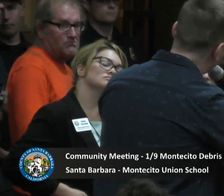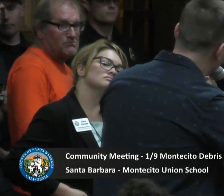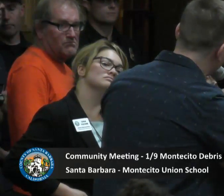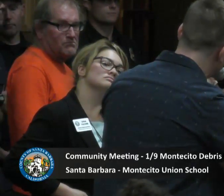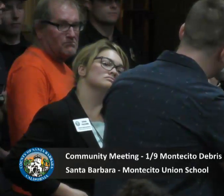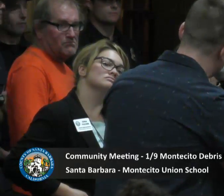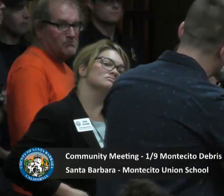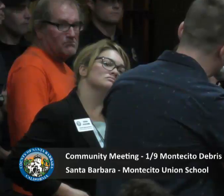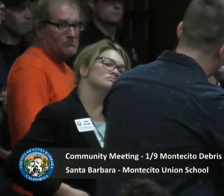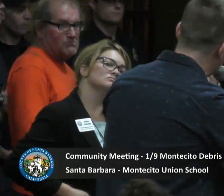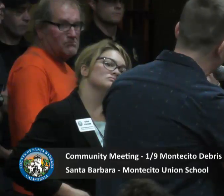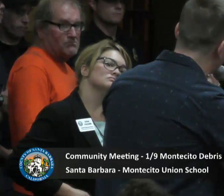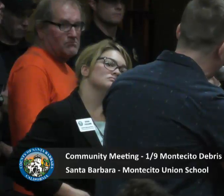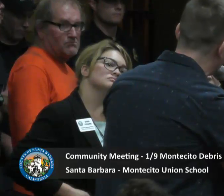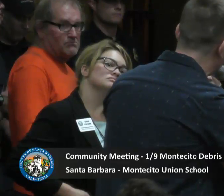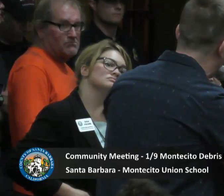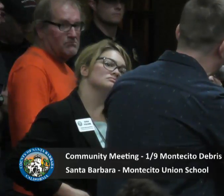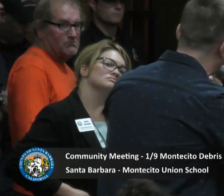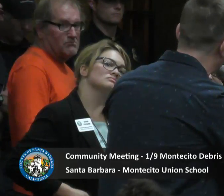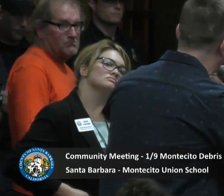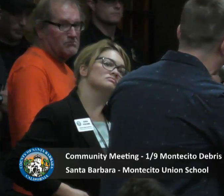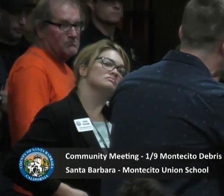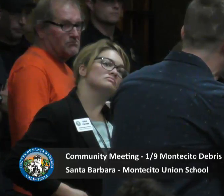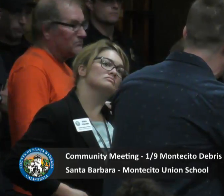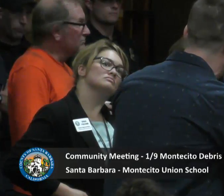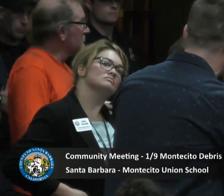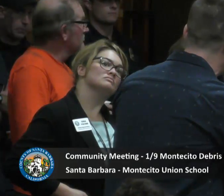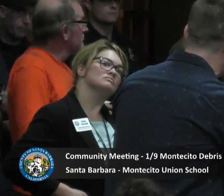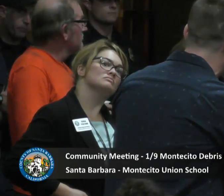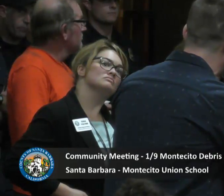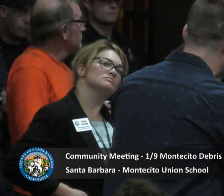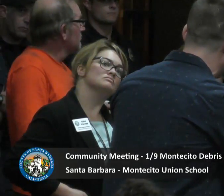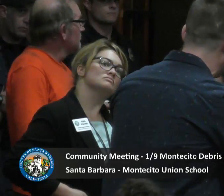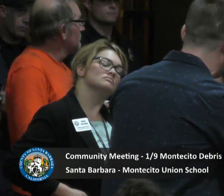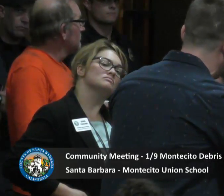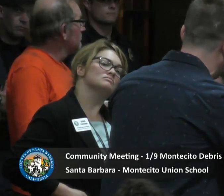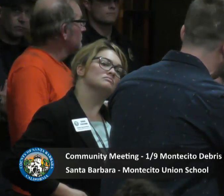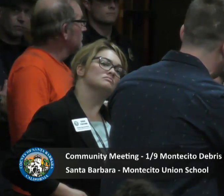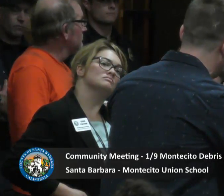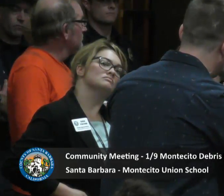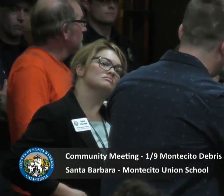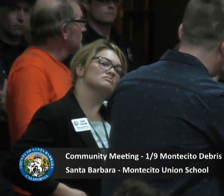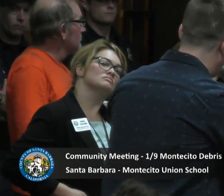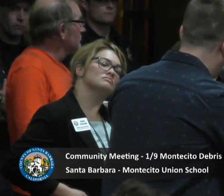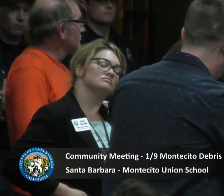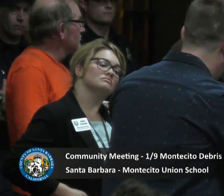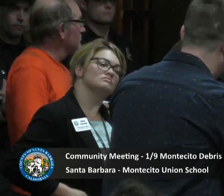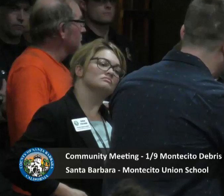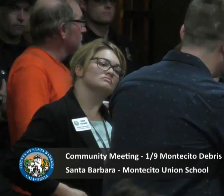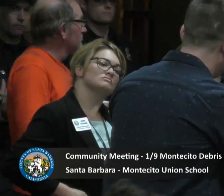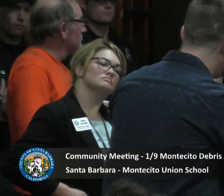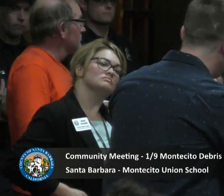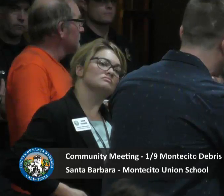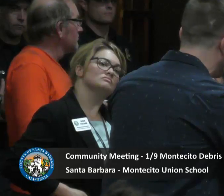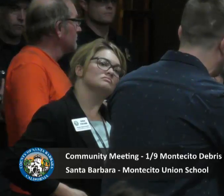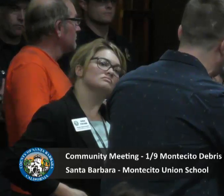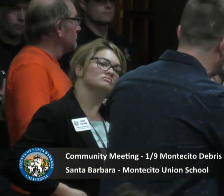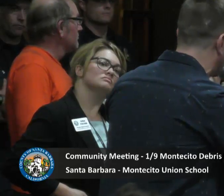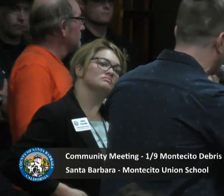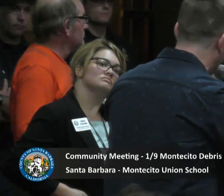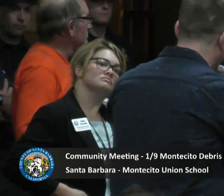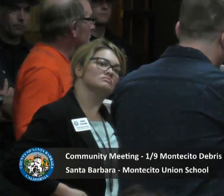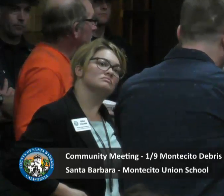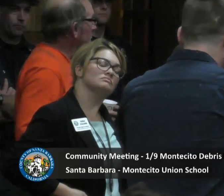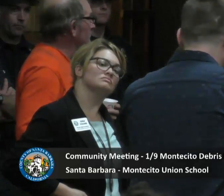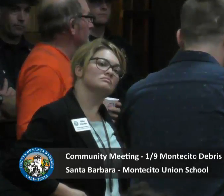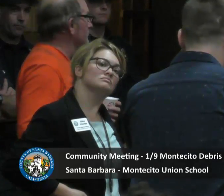why we used a fire map for a water-based emergency. Why? Who was in charge of